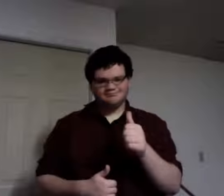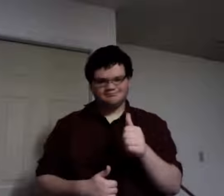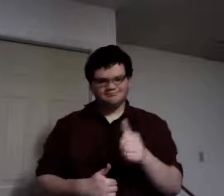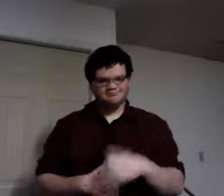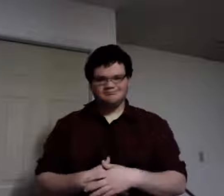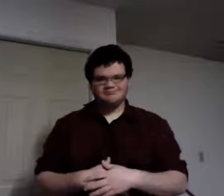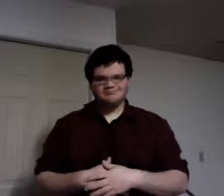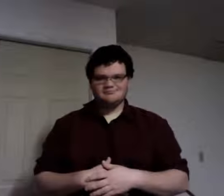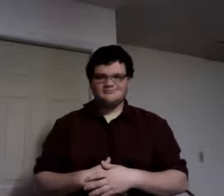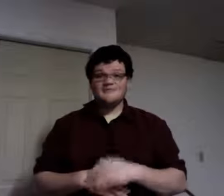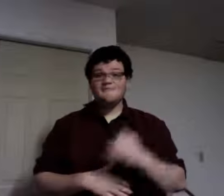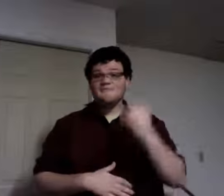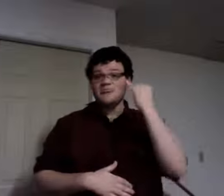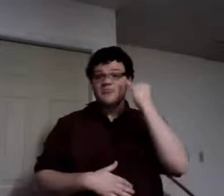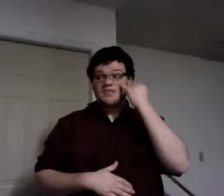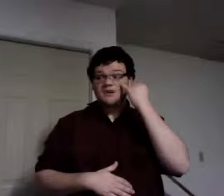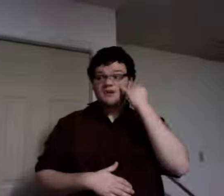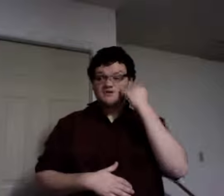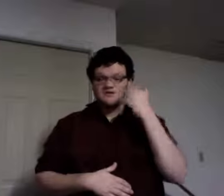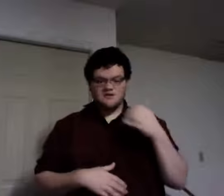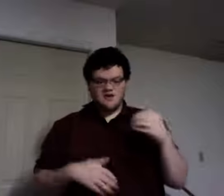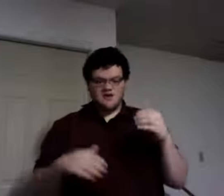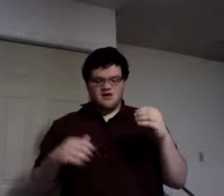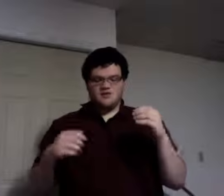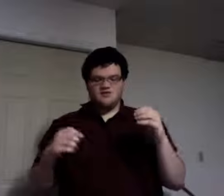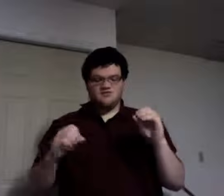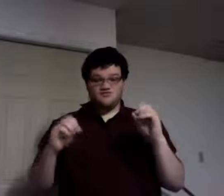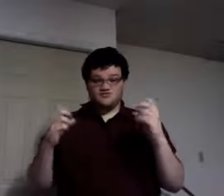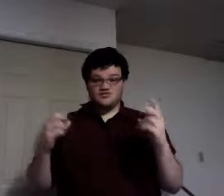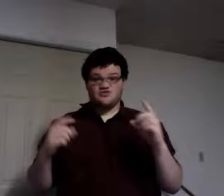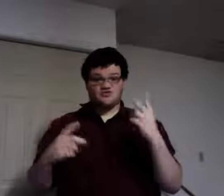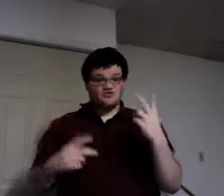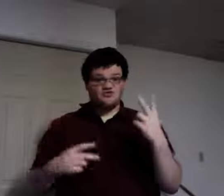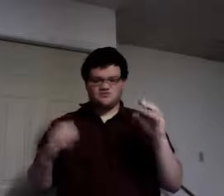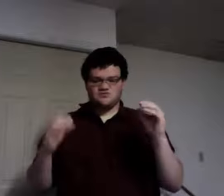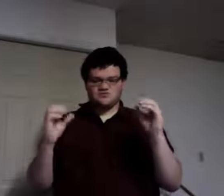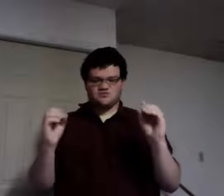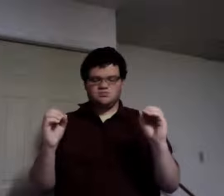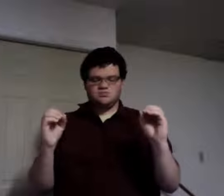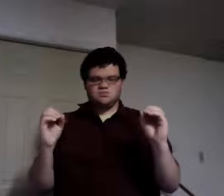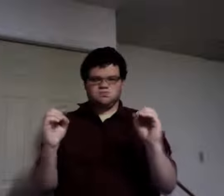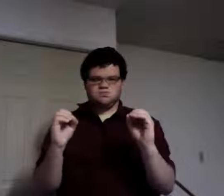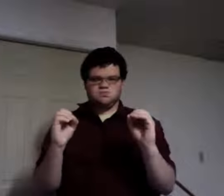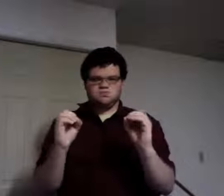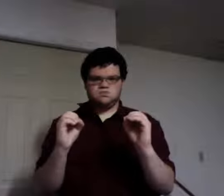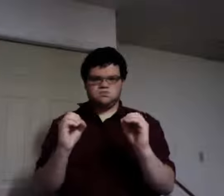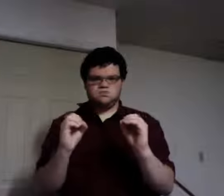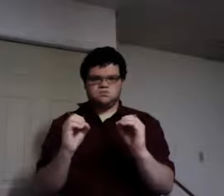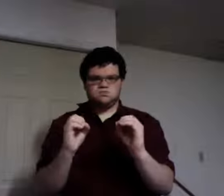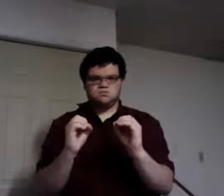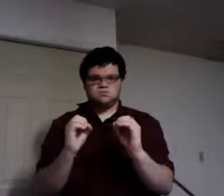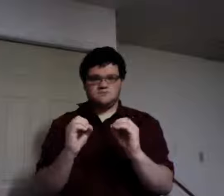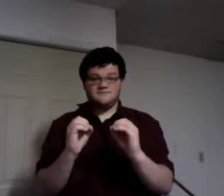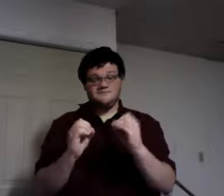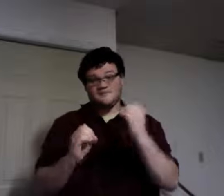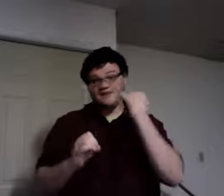other, if somehow they're under huge temperatures and huge pressures, you were able to get these two protons close enough to